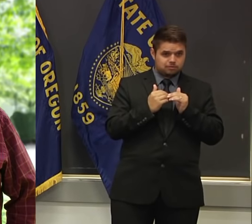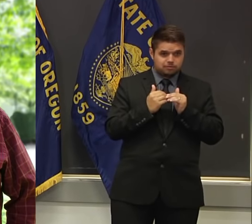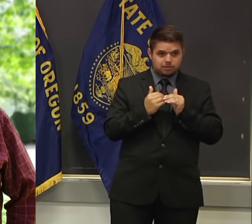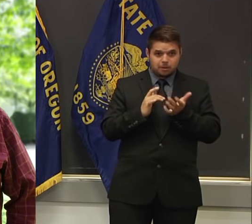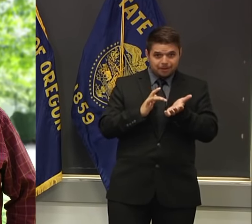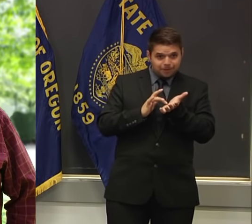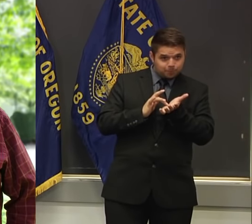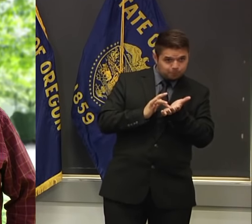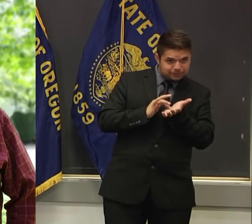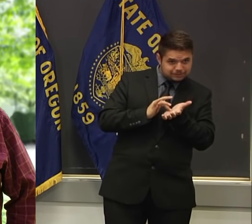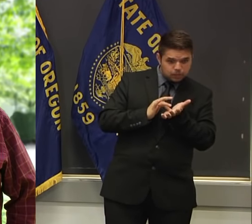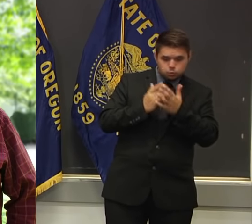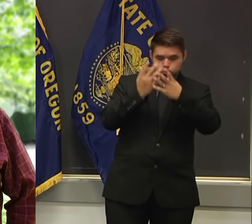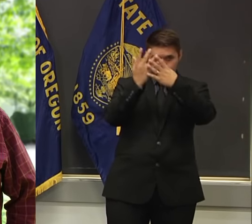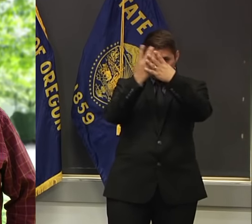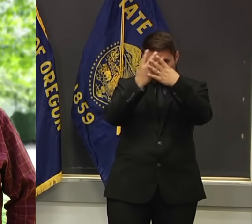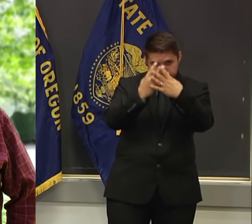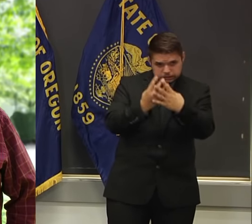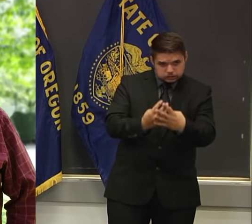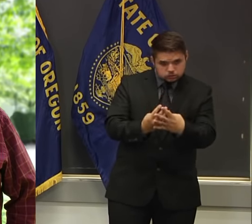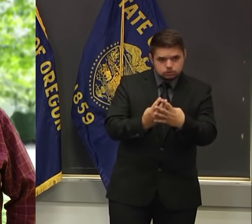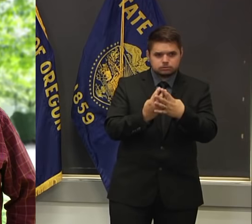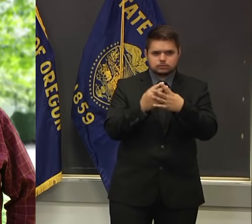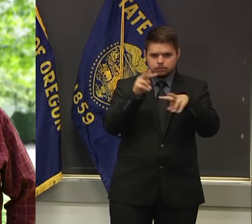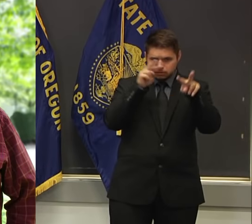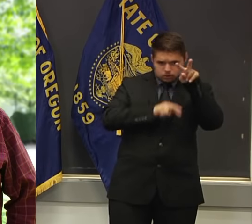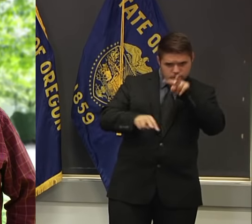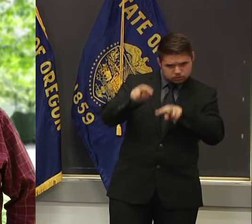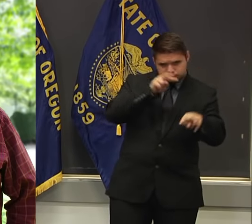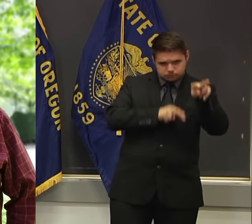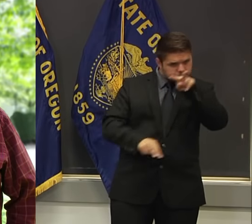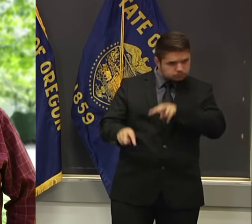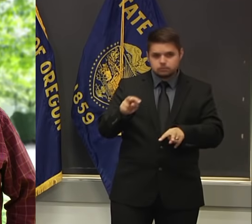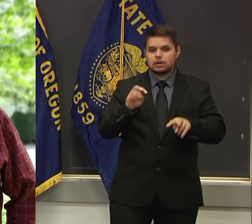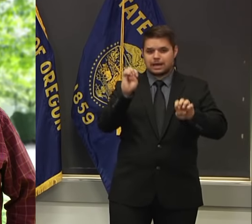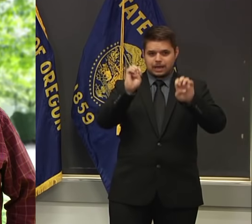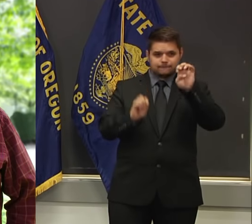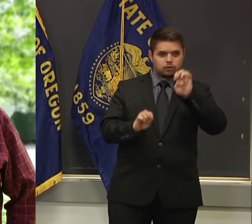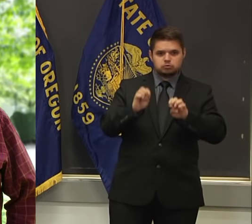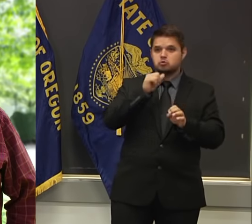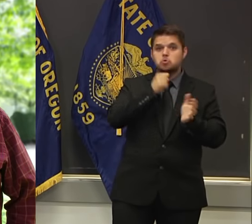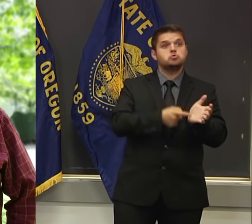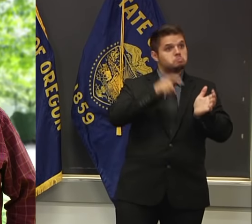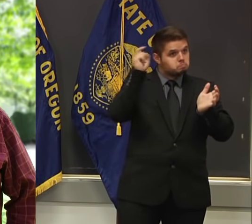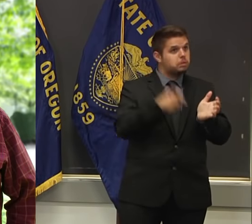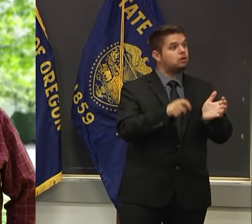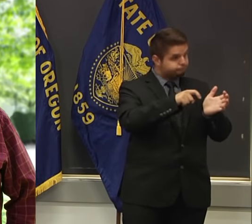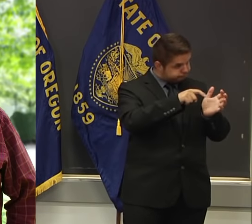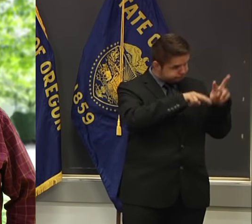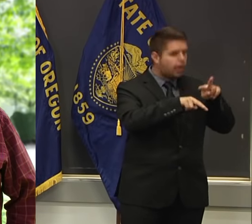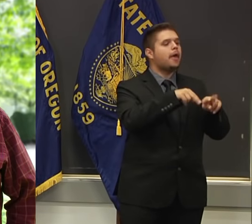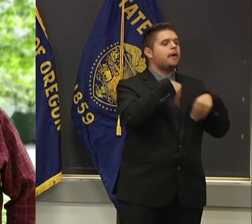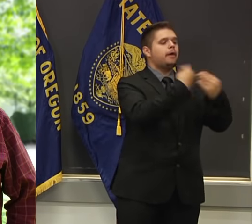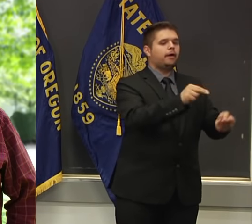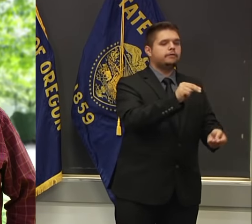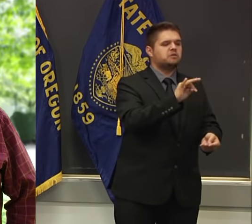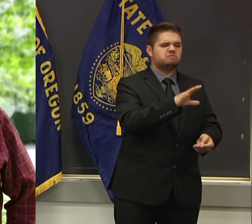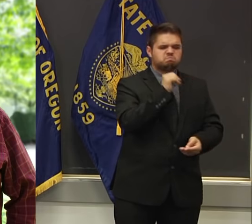is part of normal respirator evaluation is not required. They should be